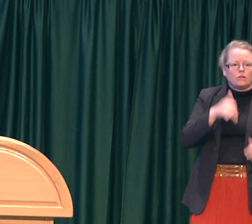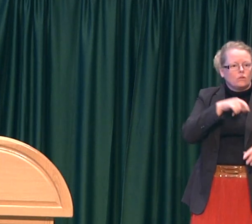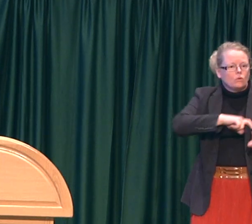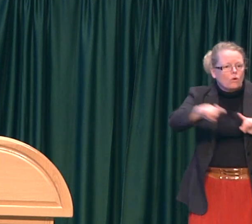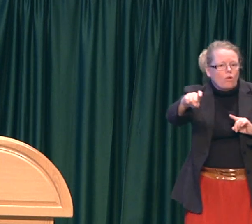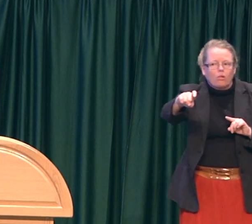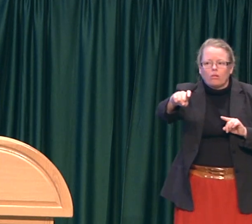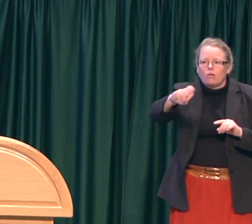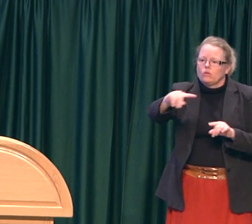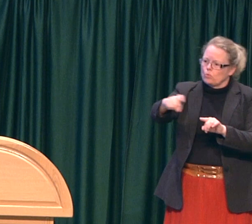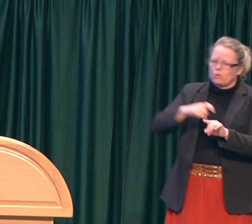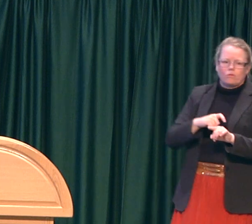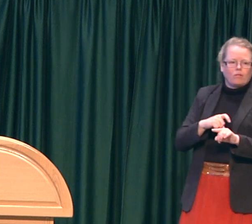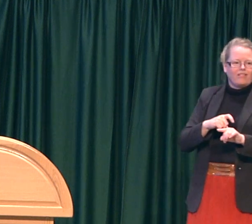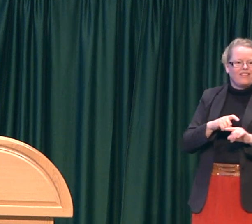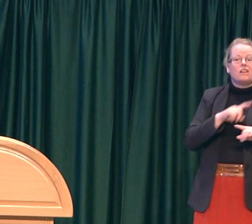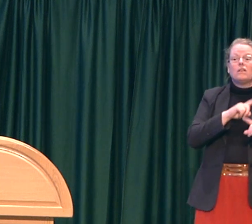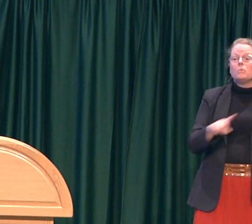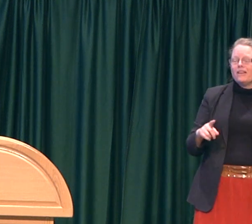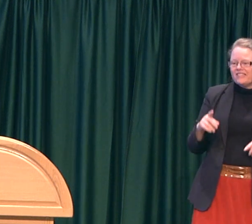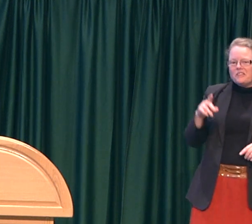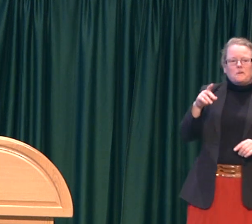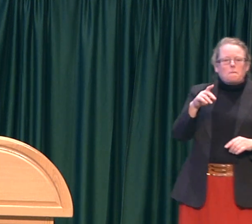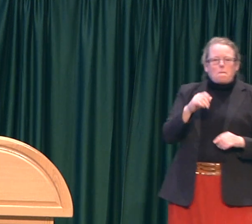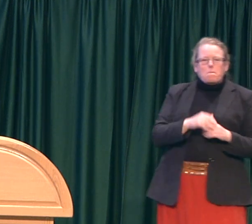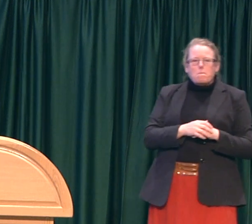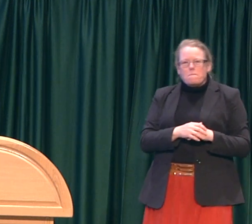from that to being able to place a call through a TTY.